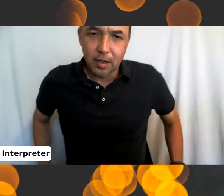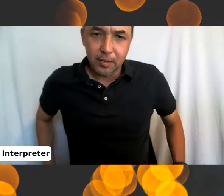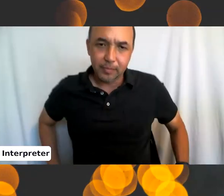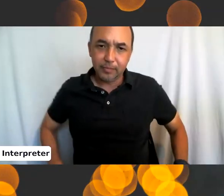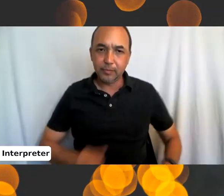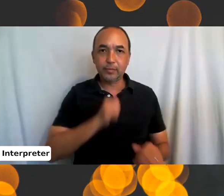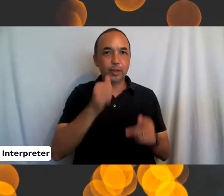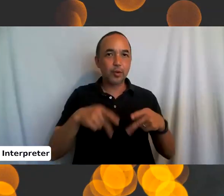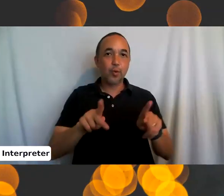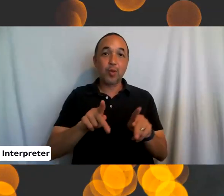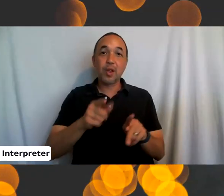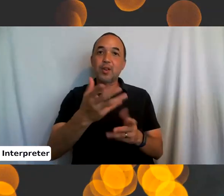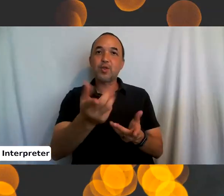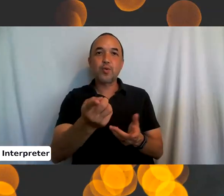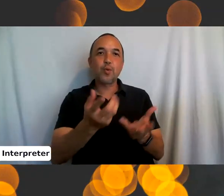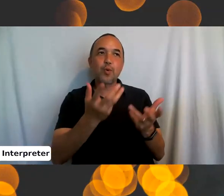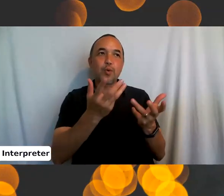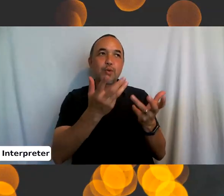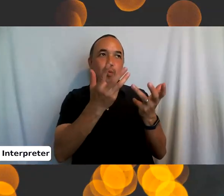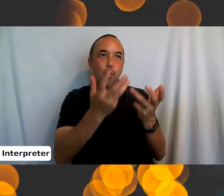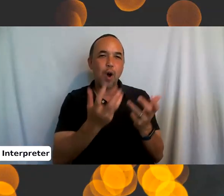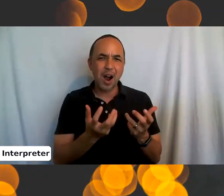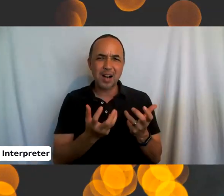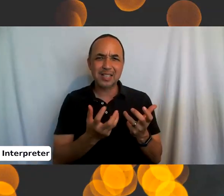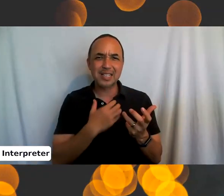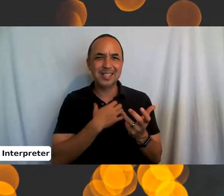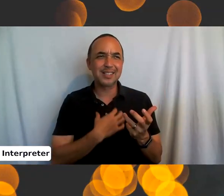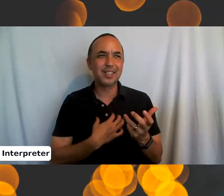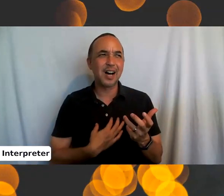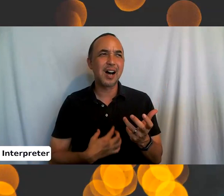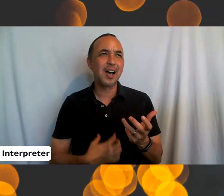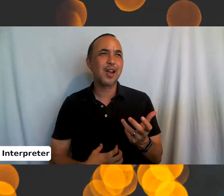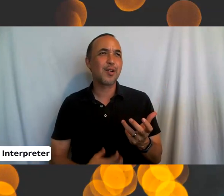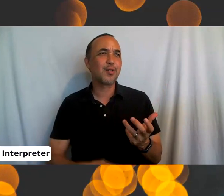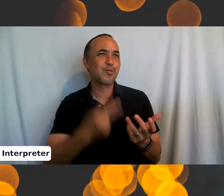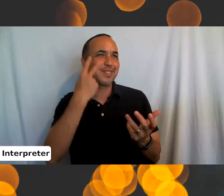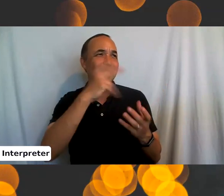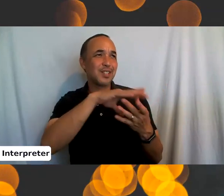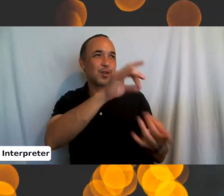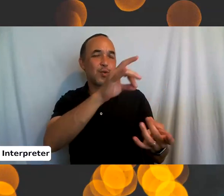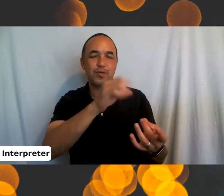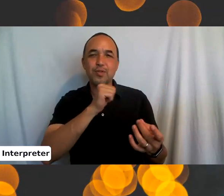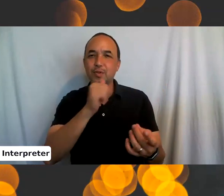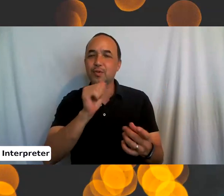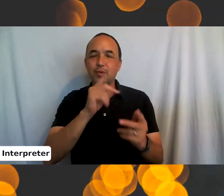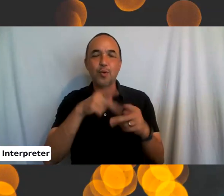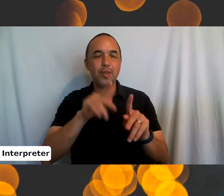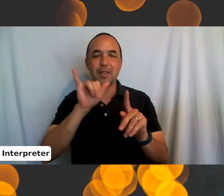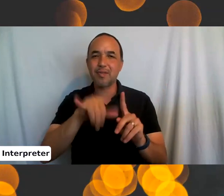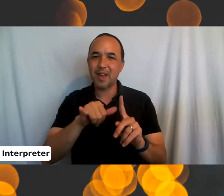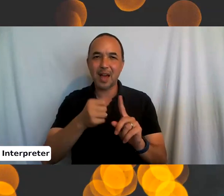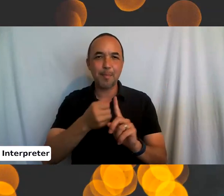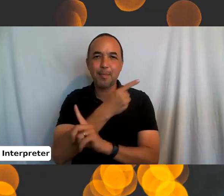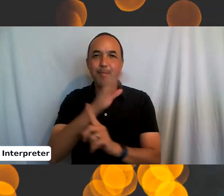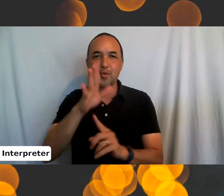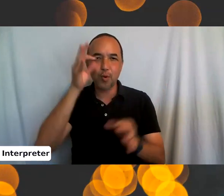let your want for something to happen cloud your judgment. It's important. It's